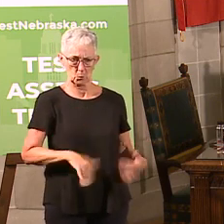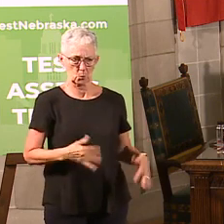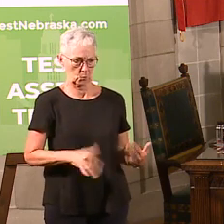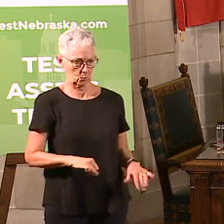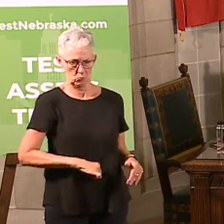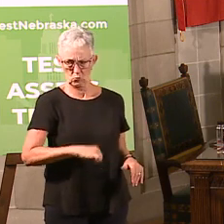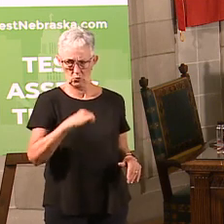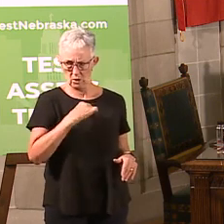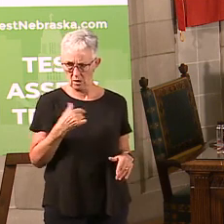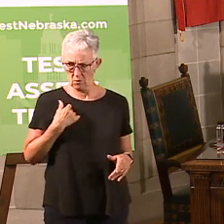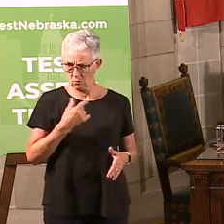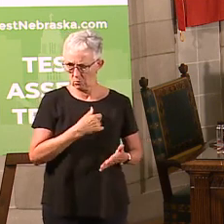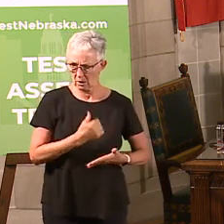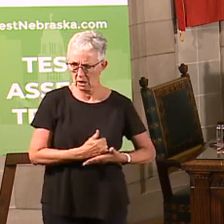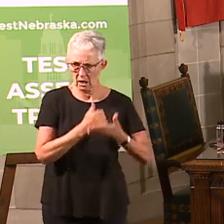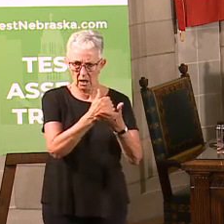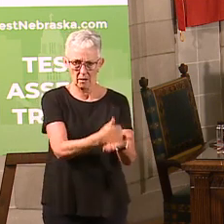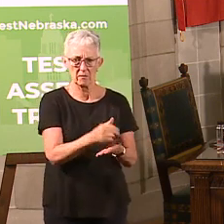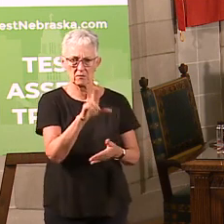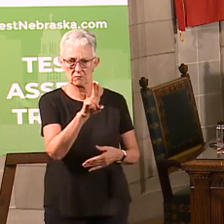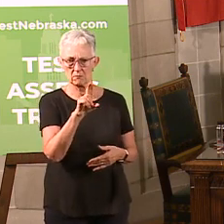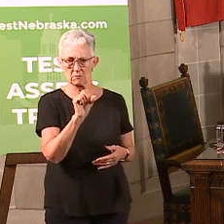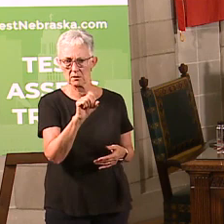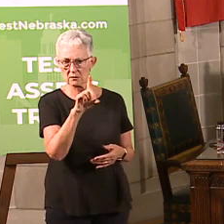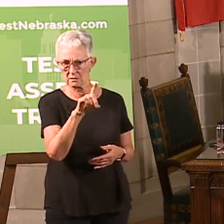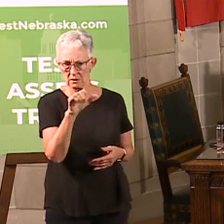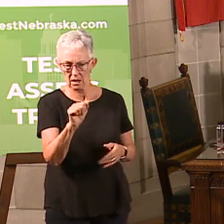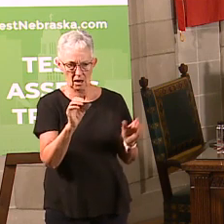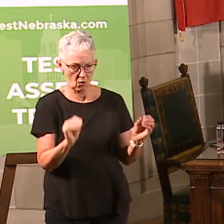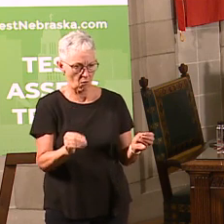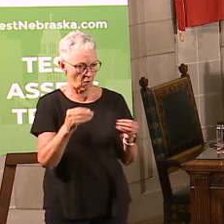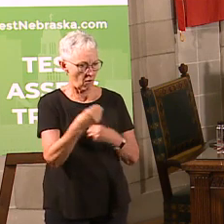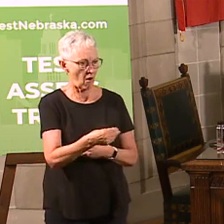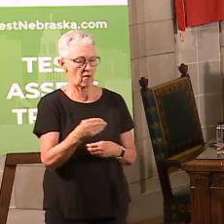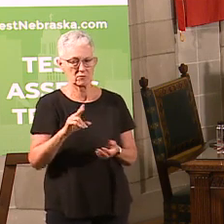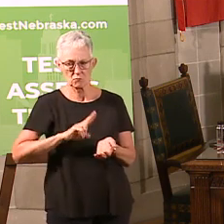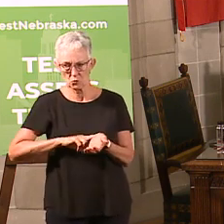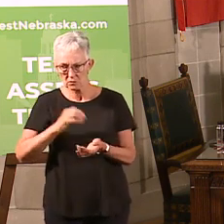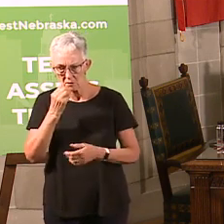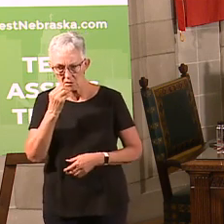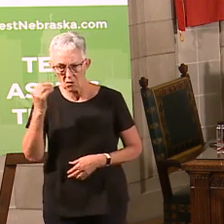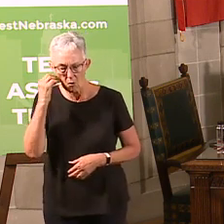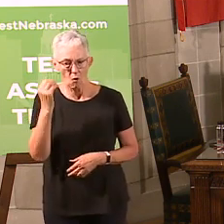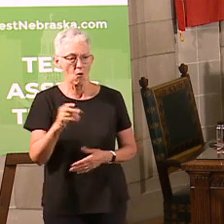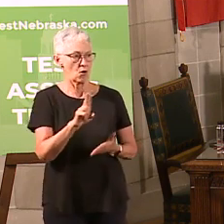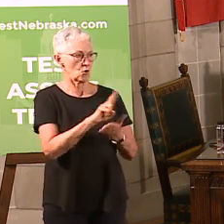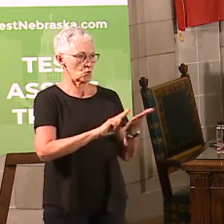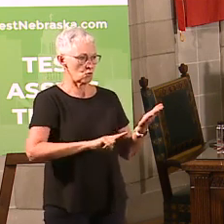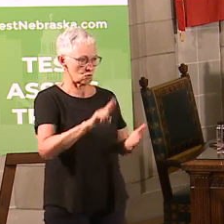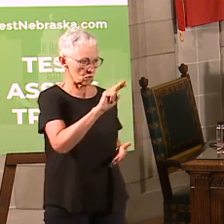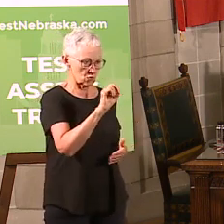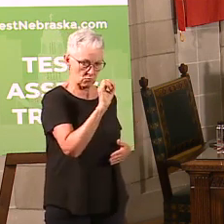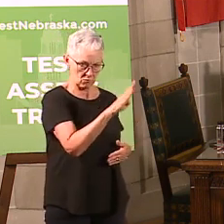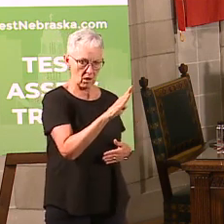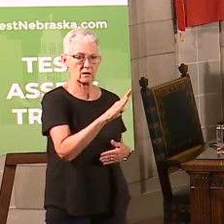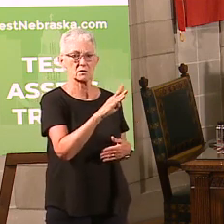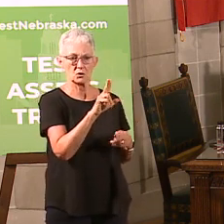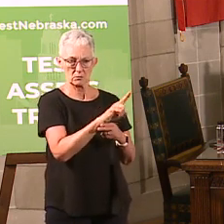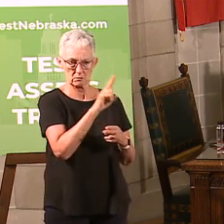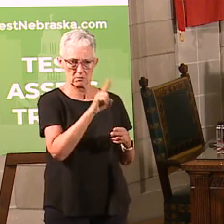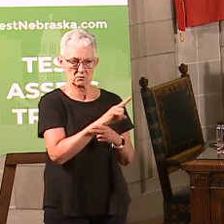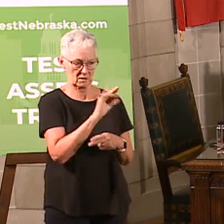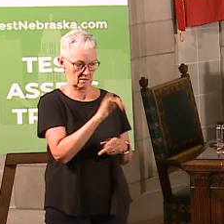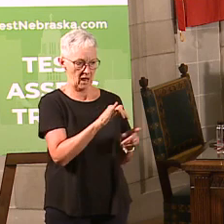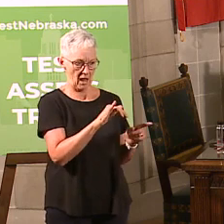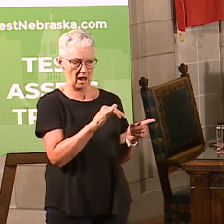across Nebraska. USDA field offices asked for donations, the University of Nebraska, so that they can reopen their campus